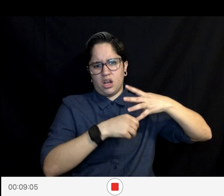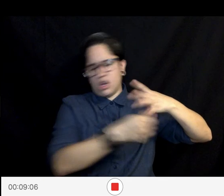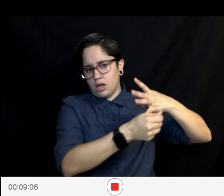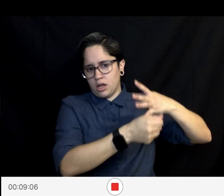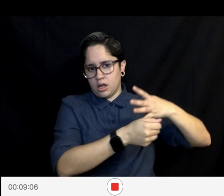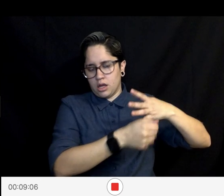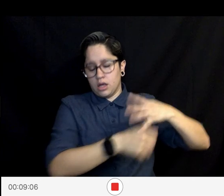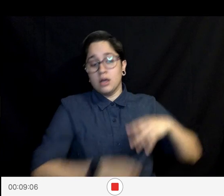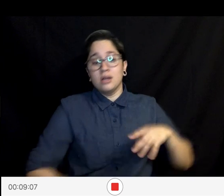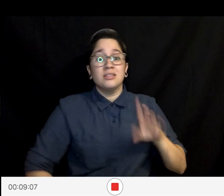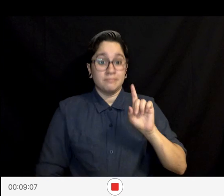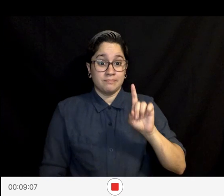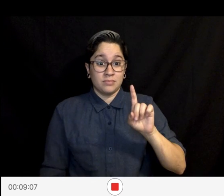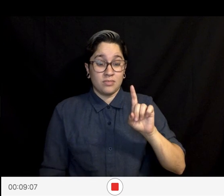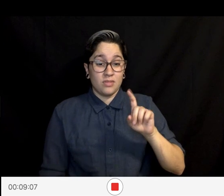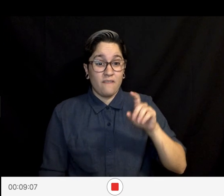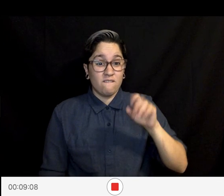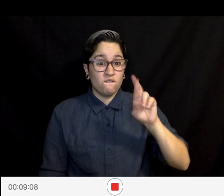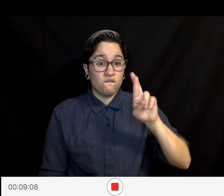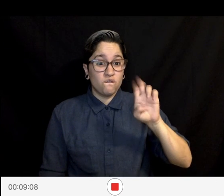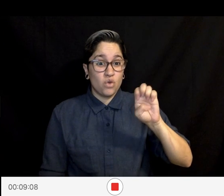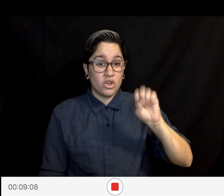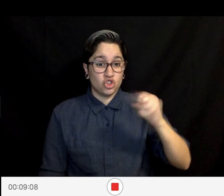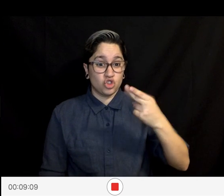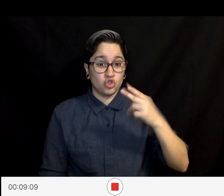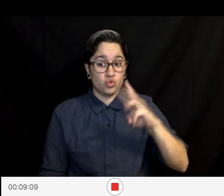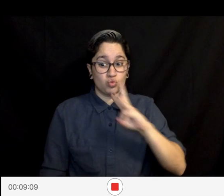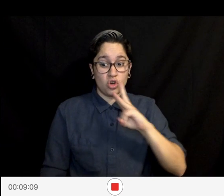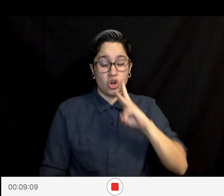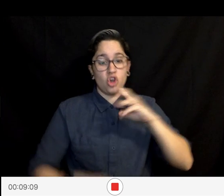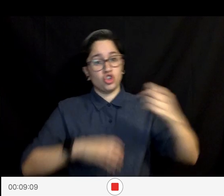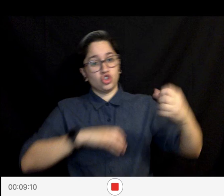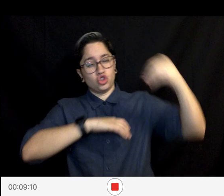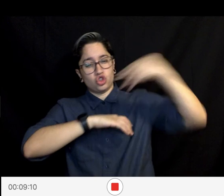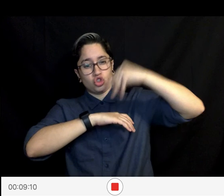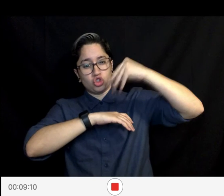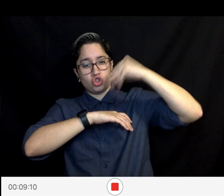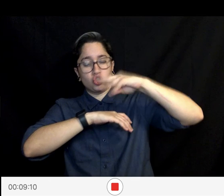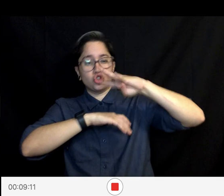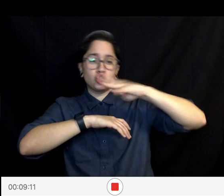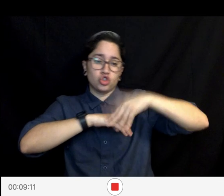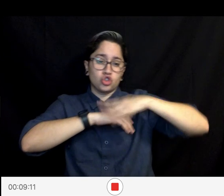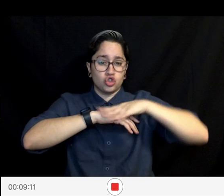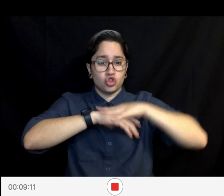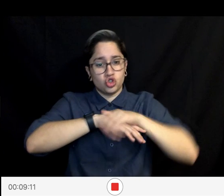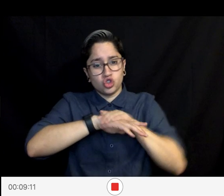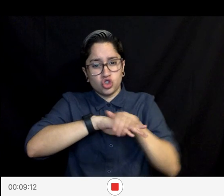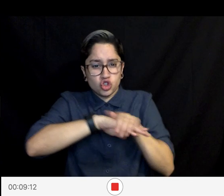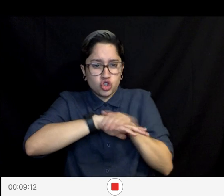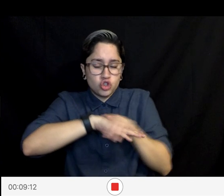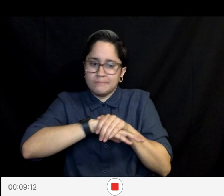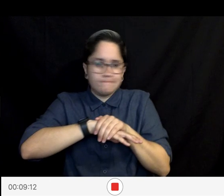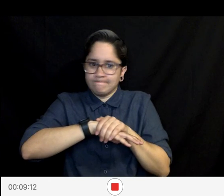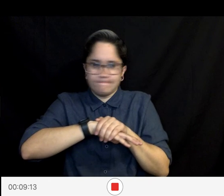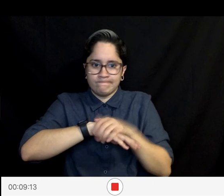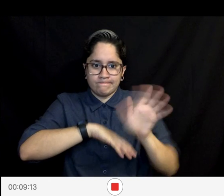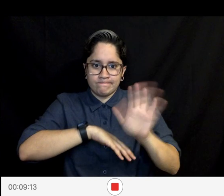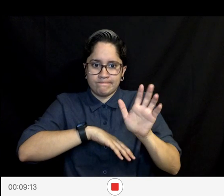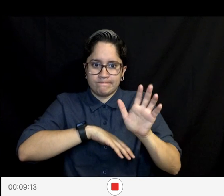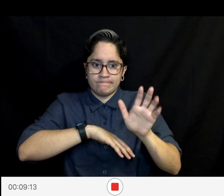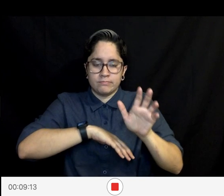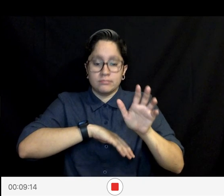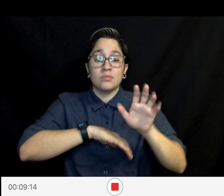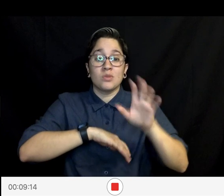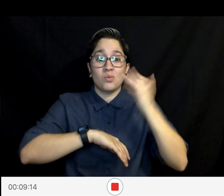water. Washing the area with fresh water could irritate the skin as well as the